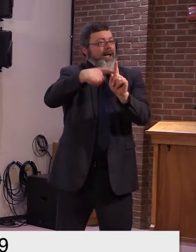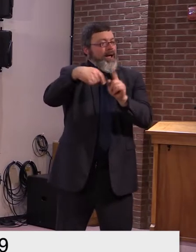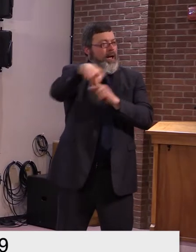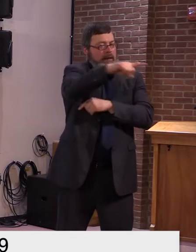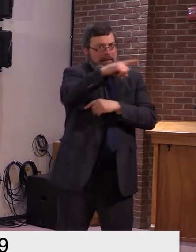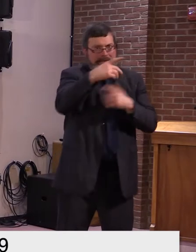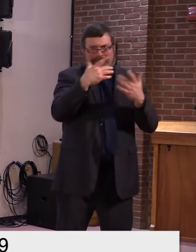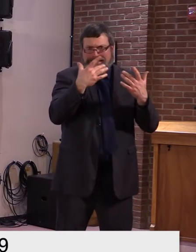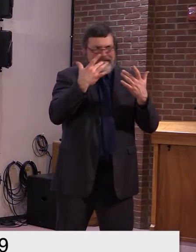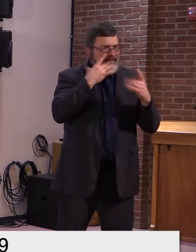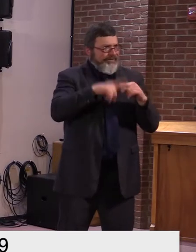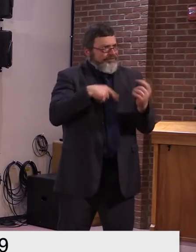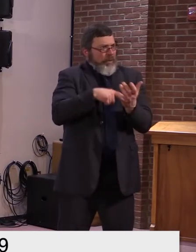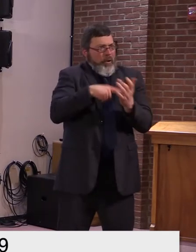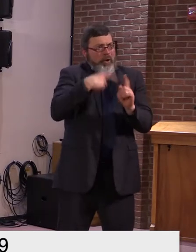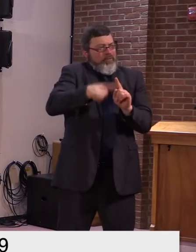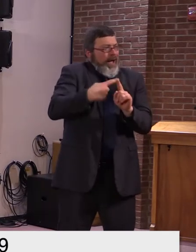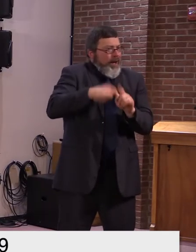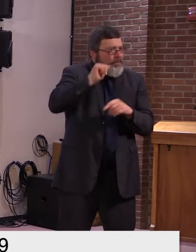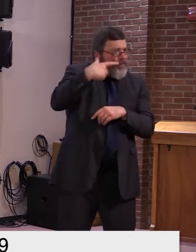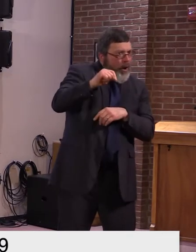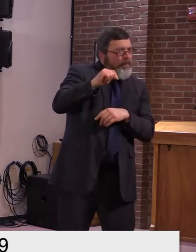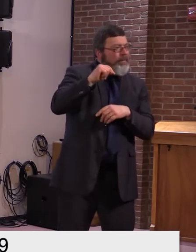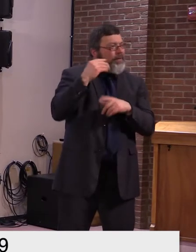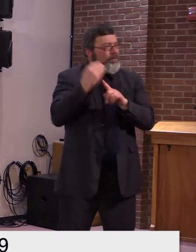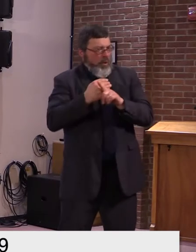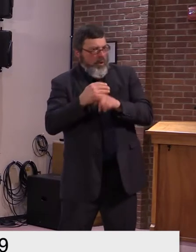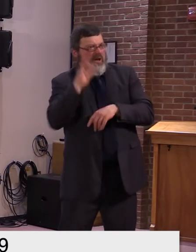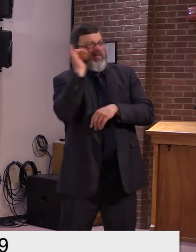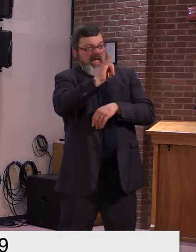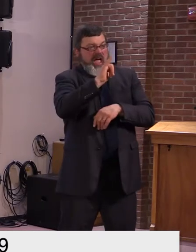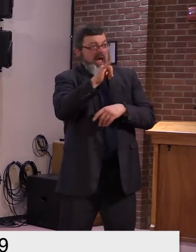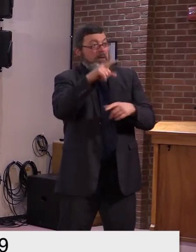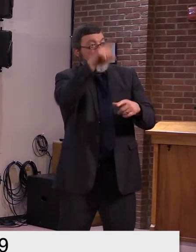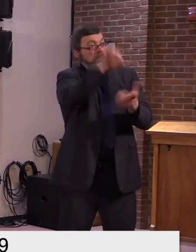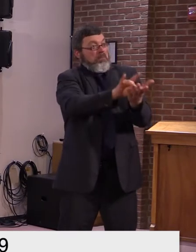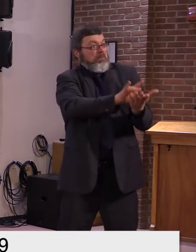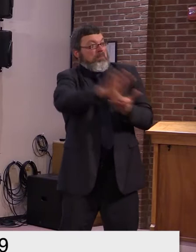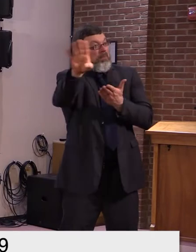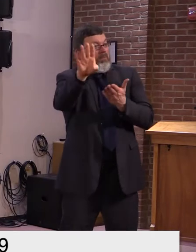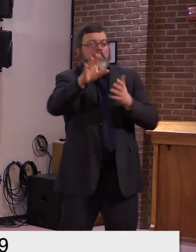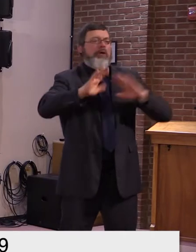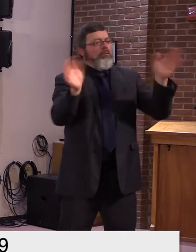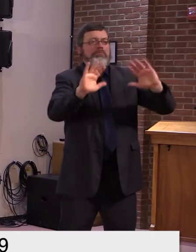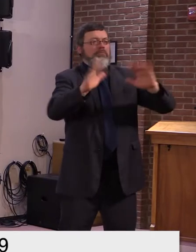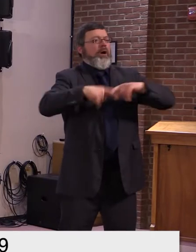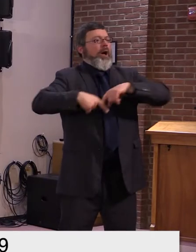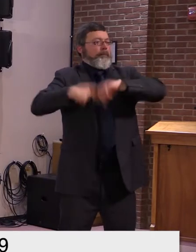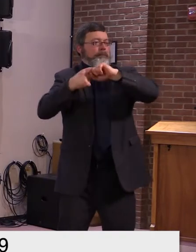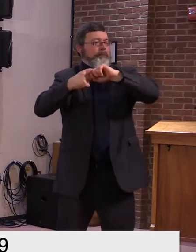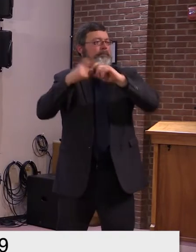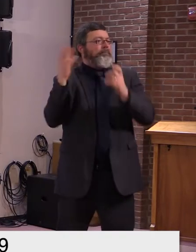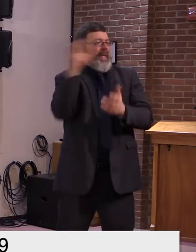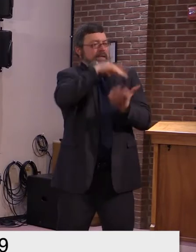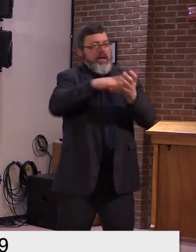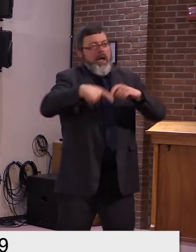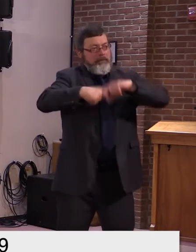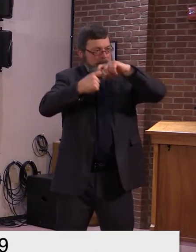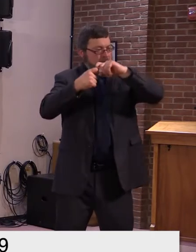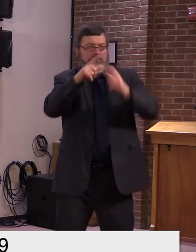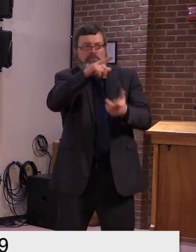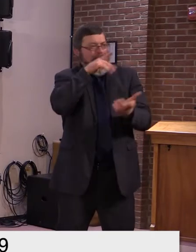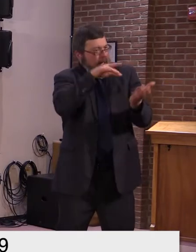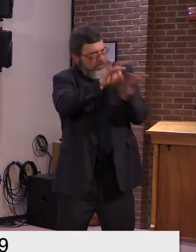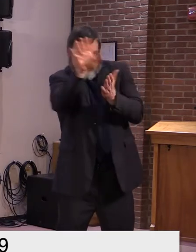moratorium. $20 billion to purchase vaccine doses, and $9 billion for vaccine distribution. This is really,